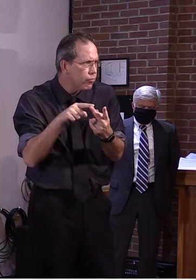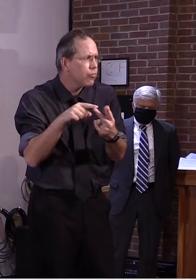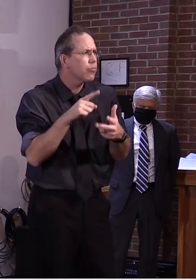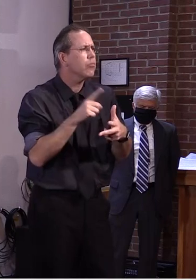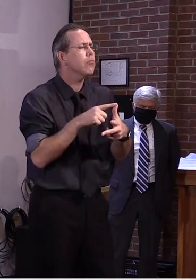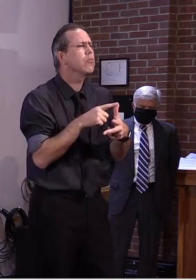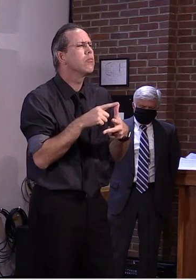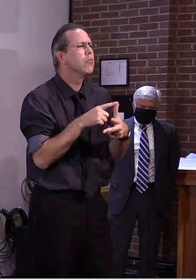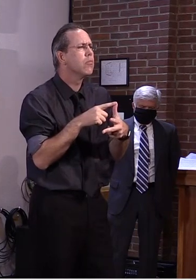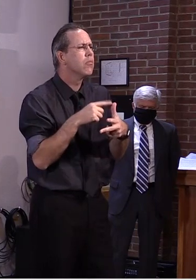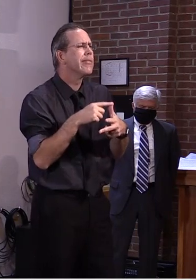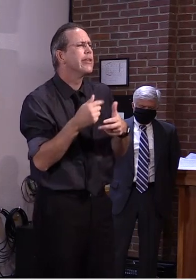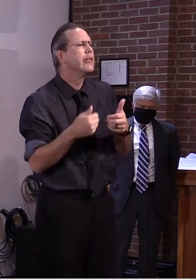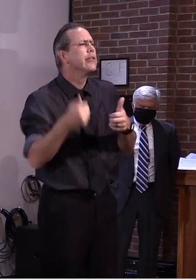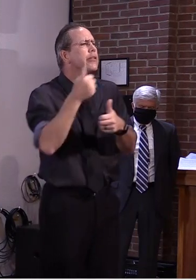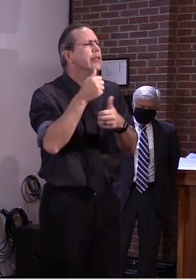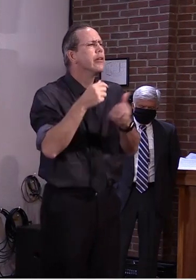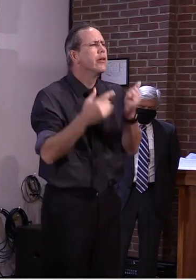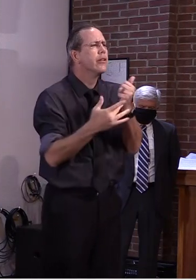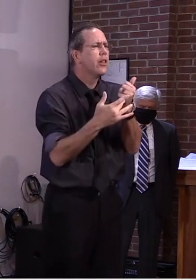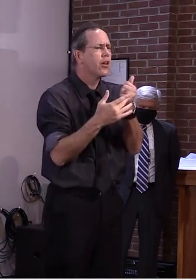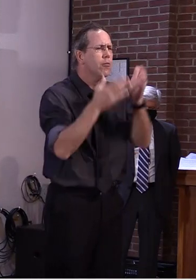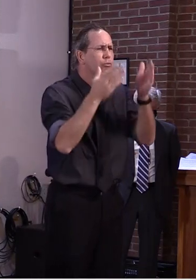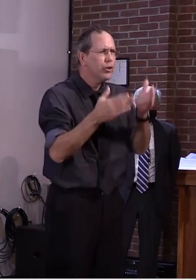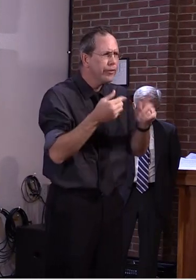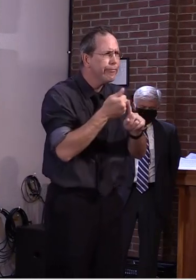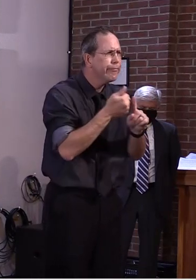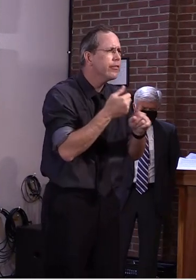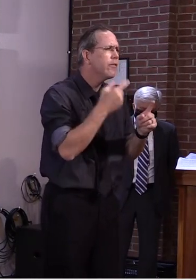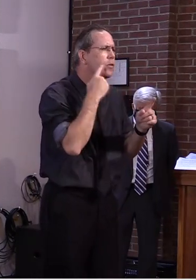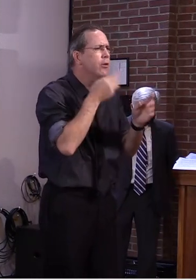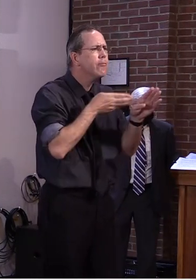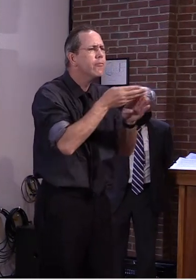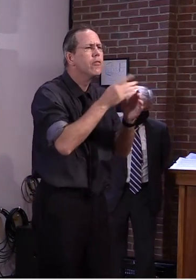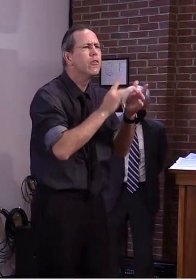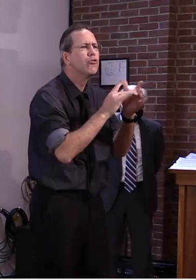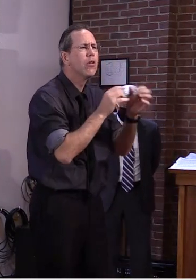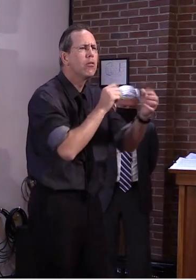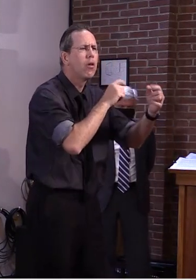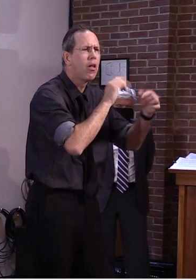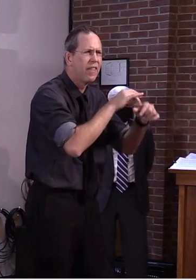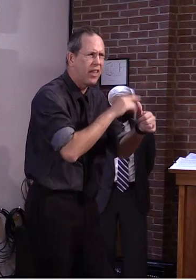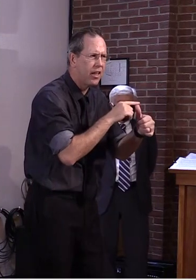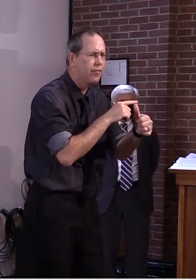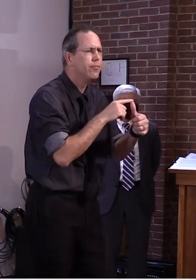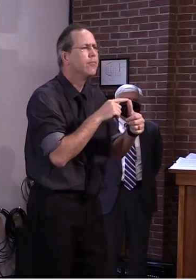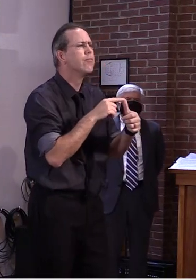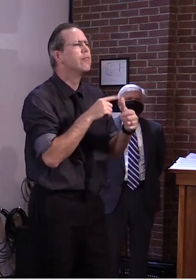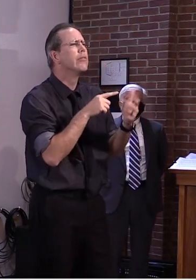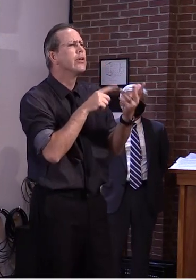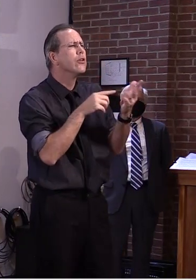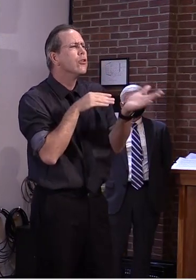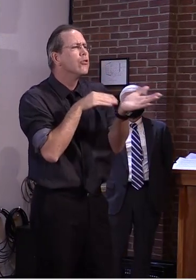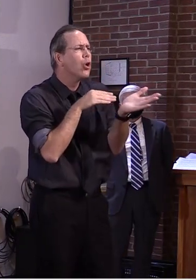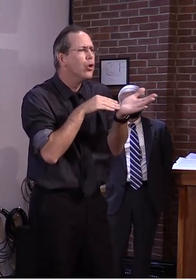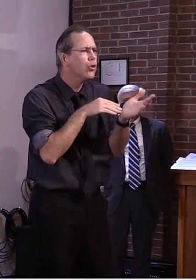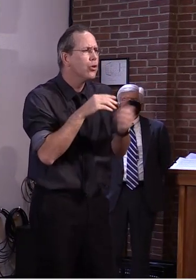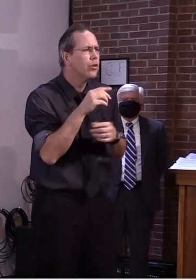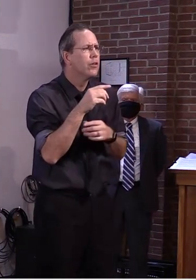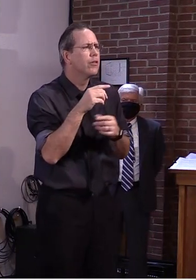Chief Technology Officer and COO for Chroma Technology, Dr. Heather Boucher, Deputy Secretary of the Agency of